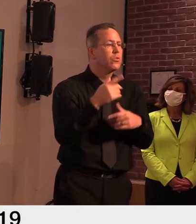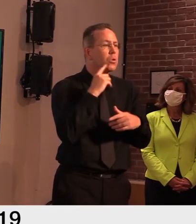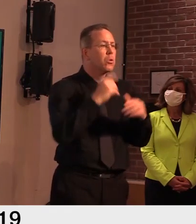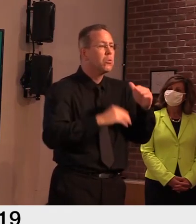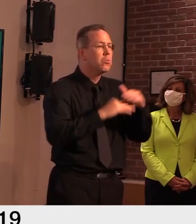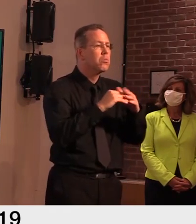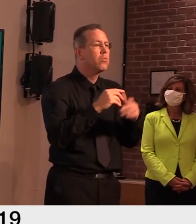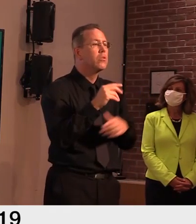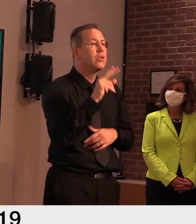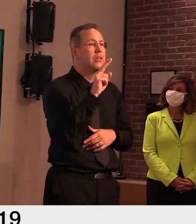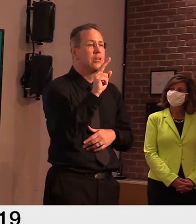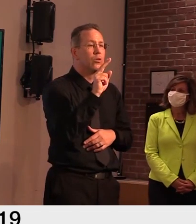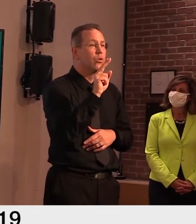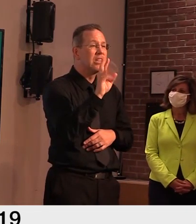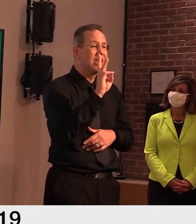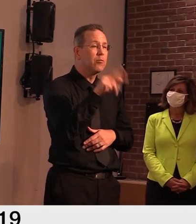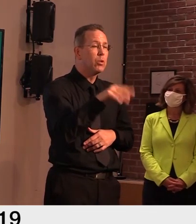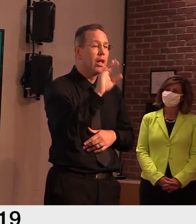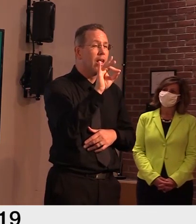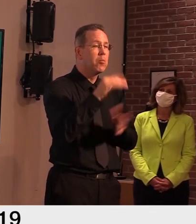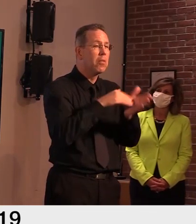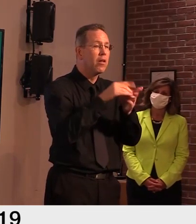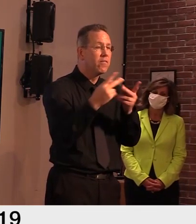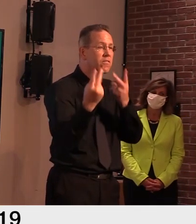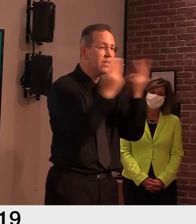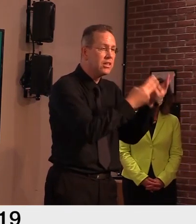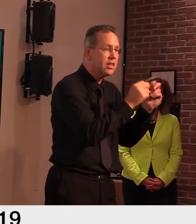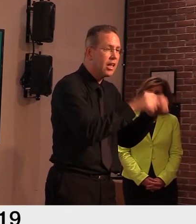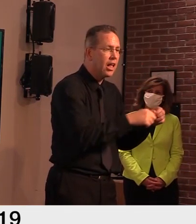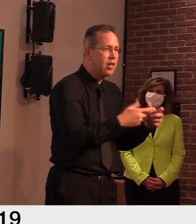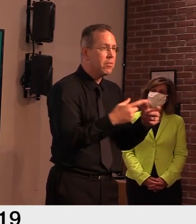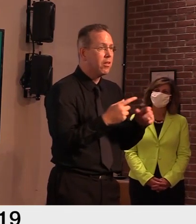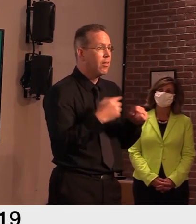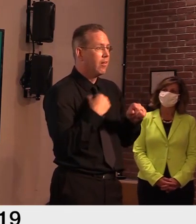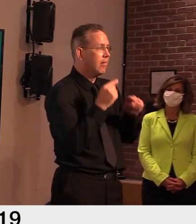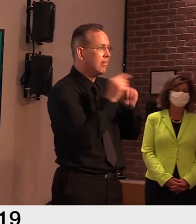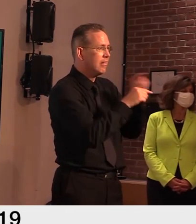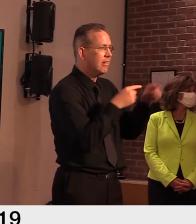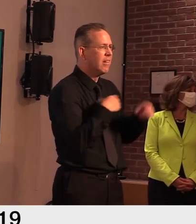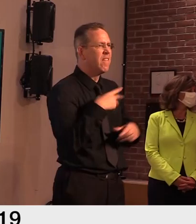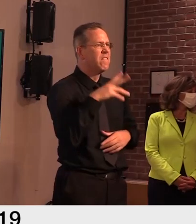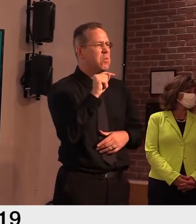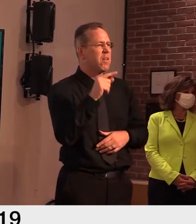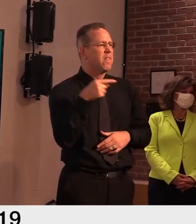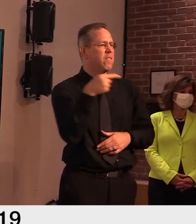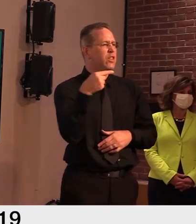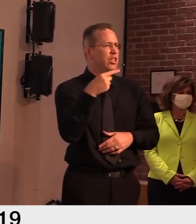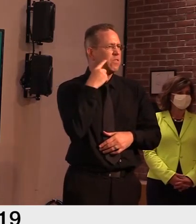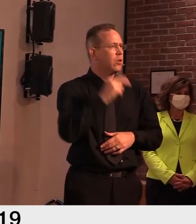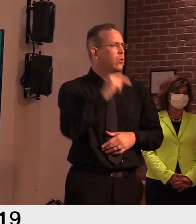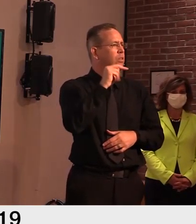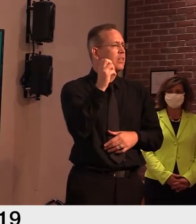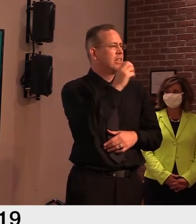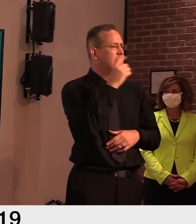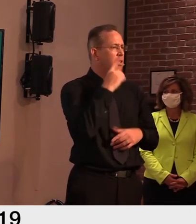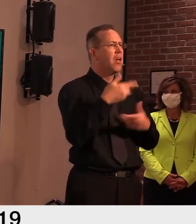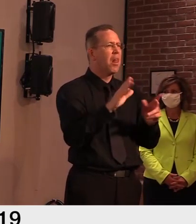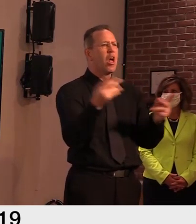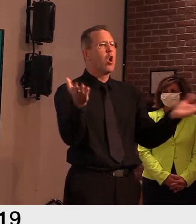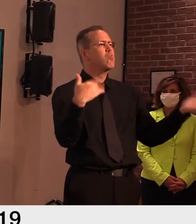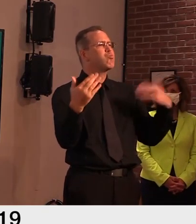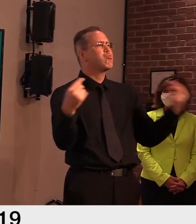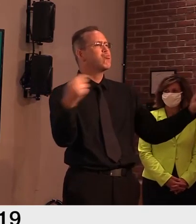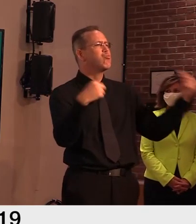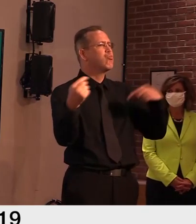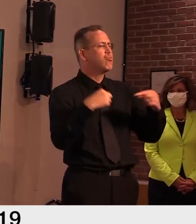2 weeks, welcoming, 3.6 million and now 6.8 million. So we are somewhat ahead of the curve and just want to recognize that,